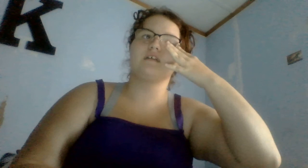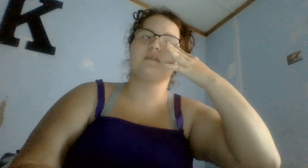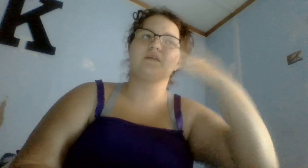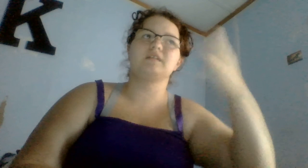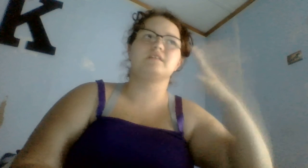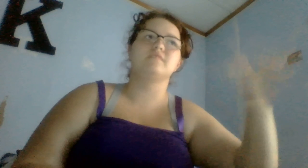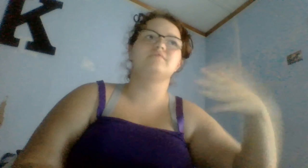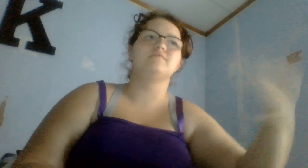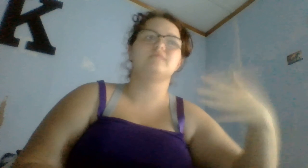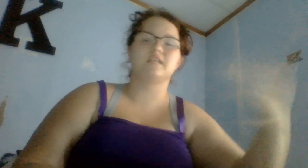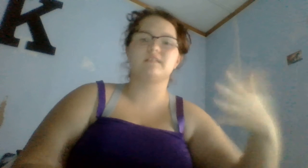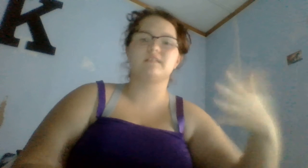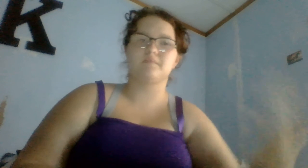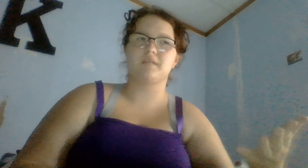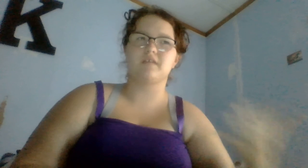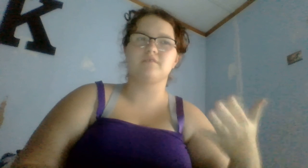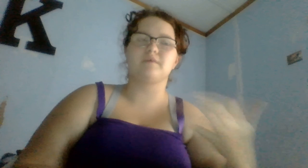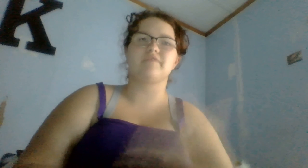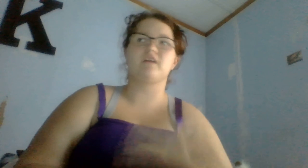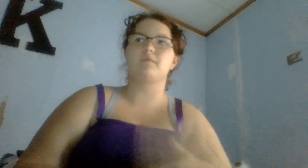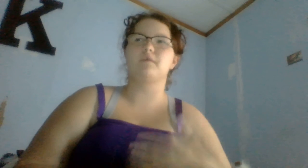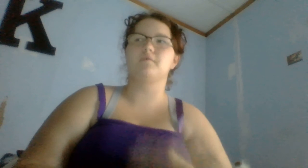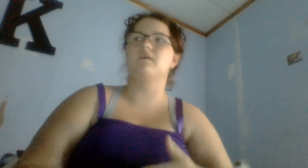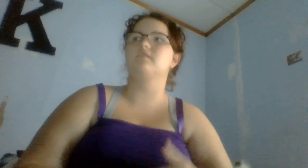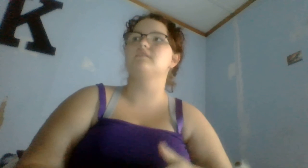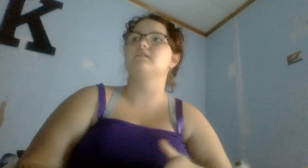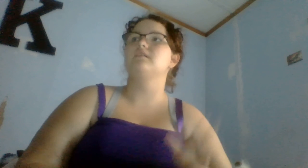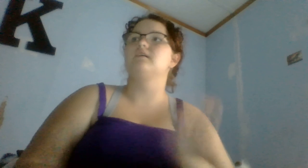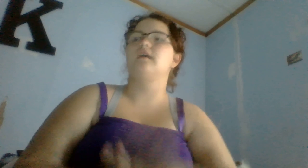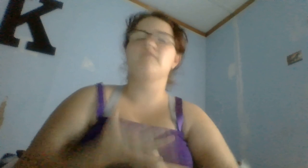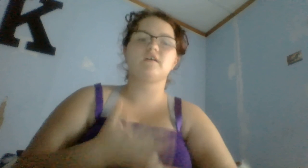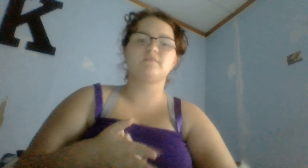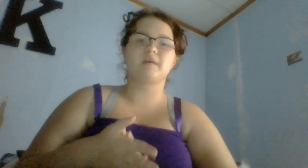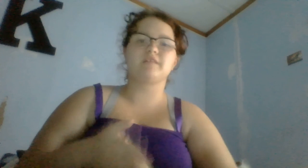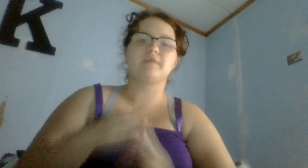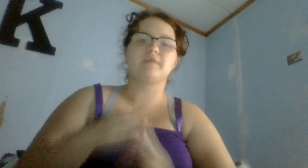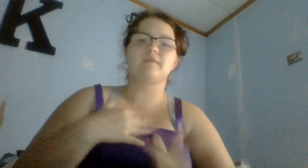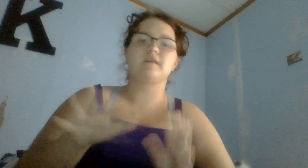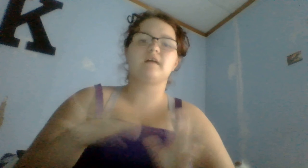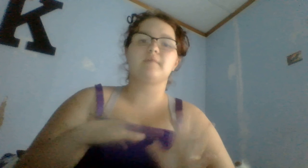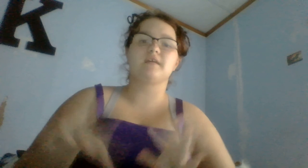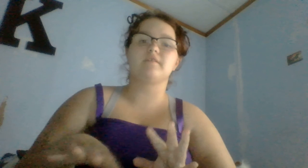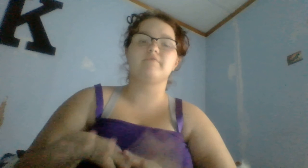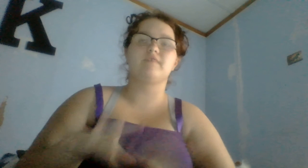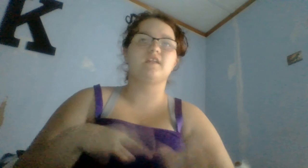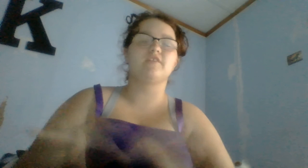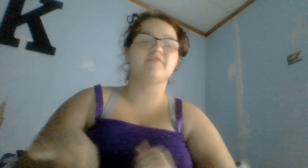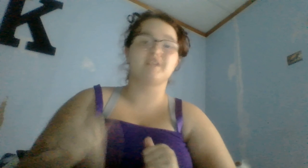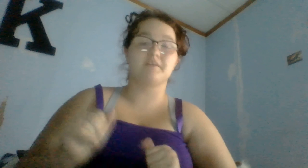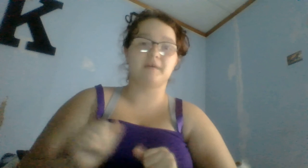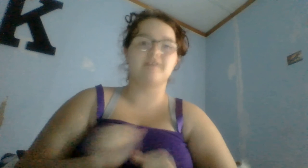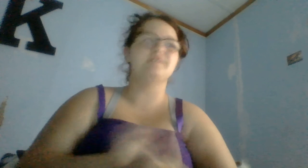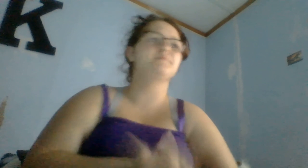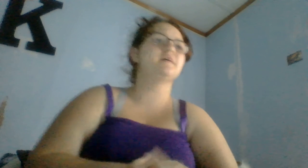i wanted to say something else but i forgot what it was if it comes back to me i'll make a another video about it